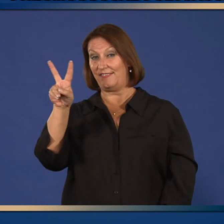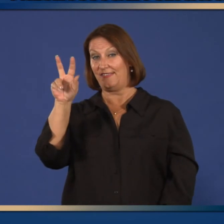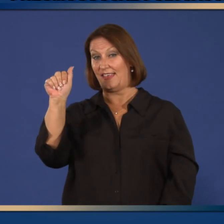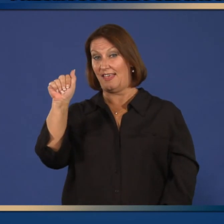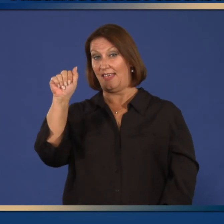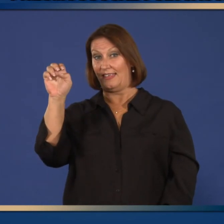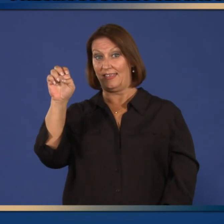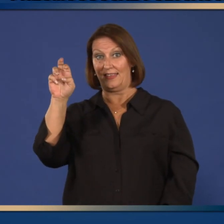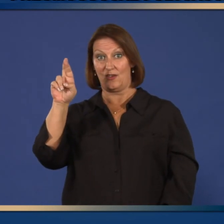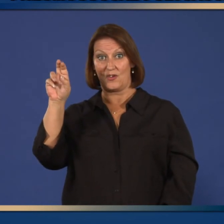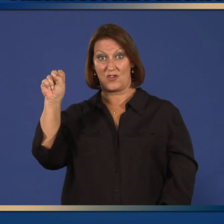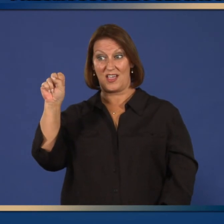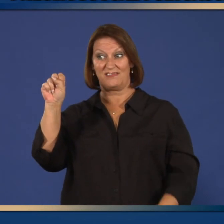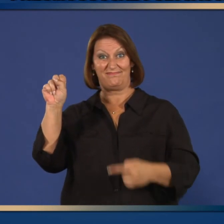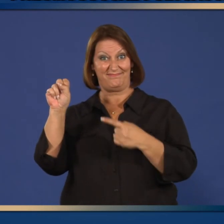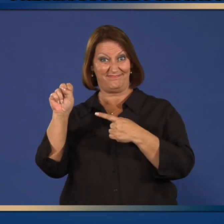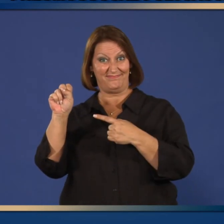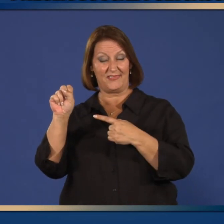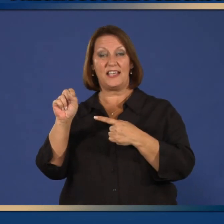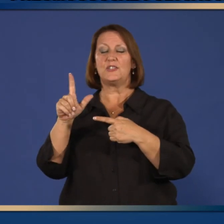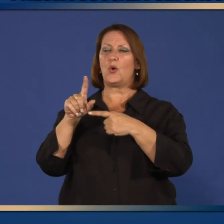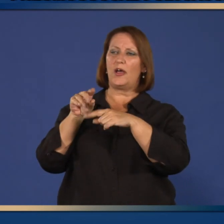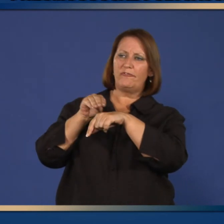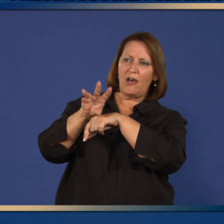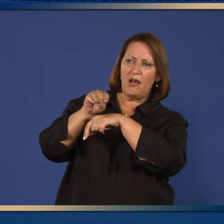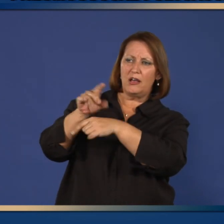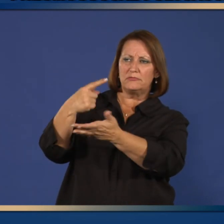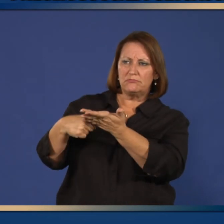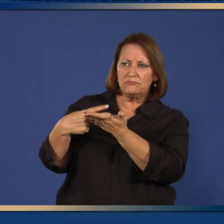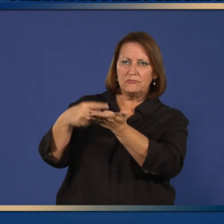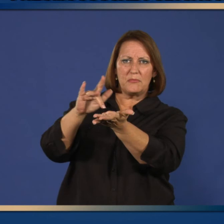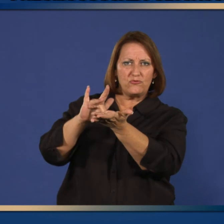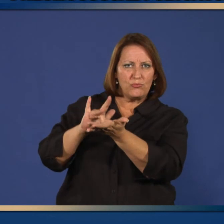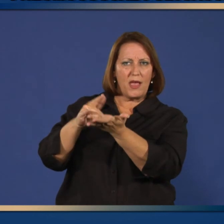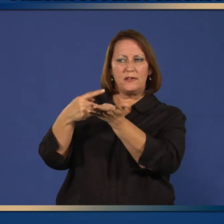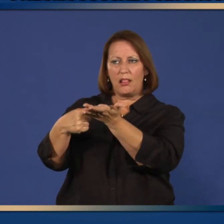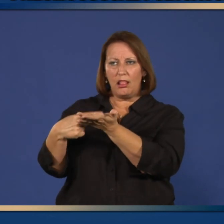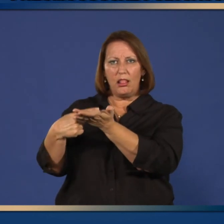VAERS does not provide medical advice.